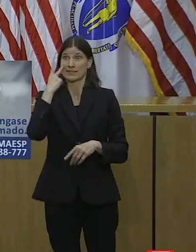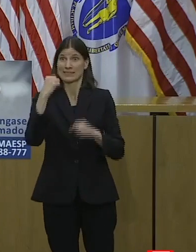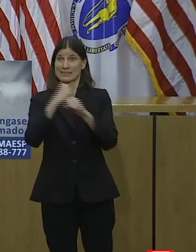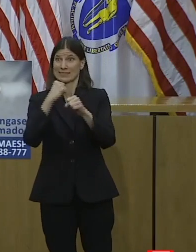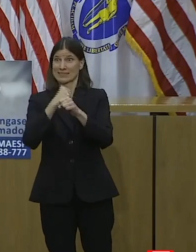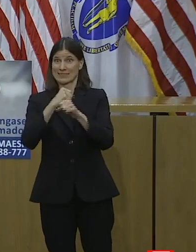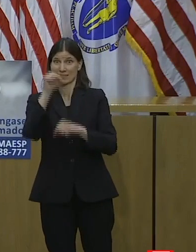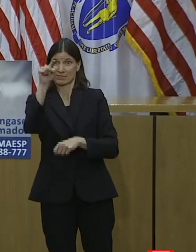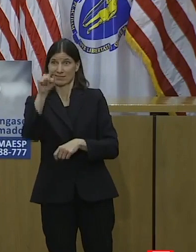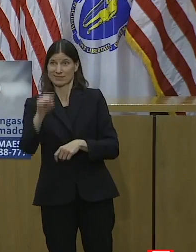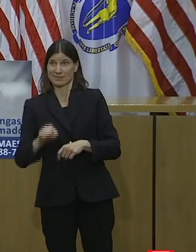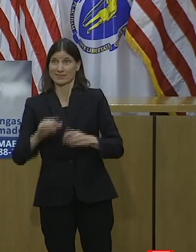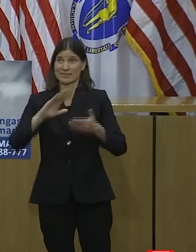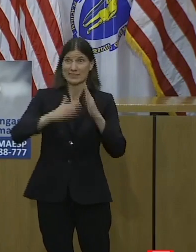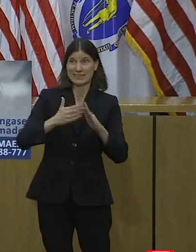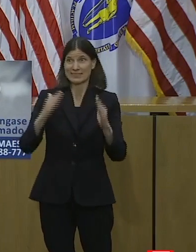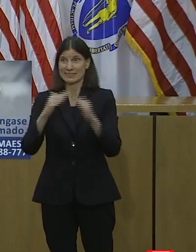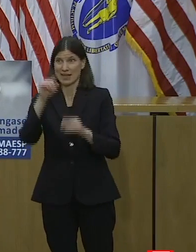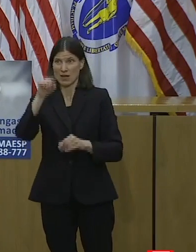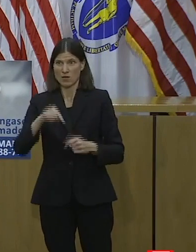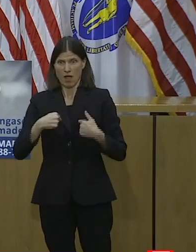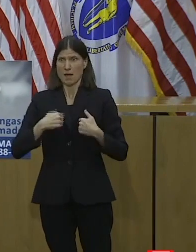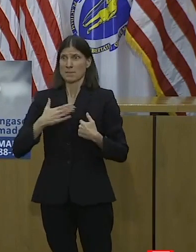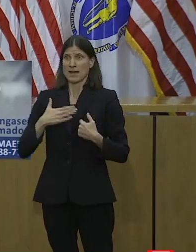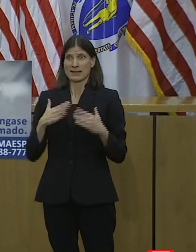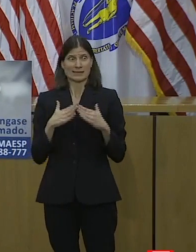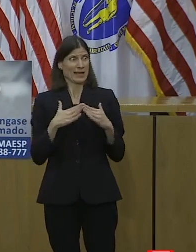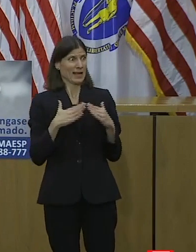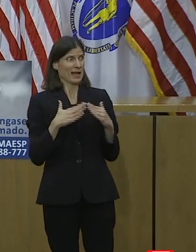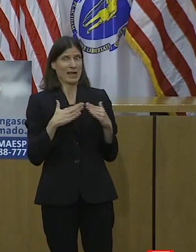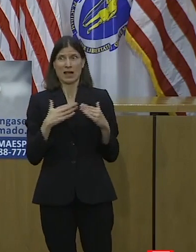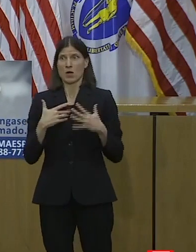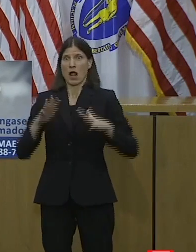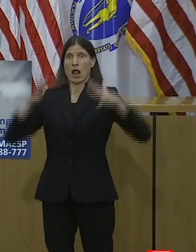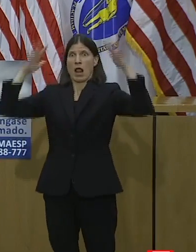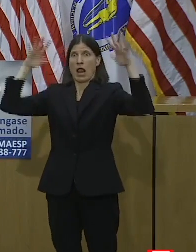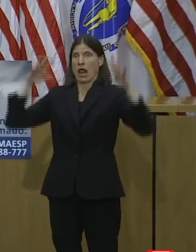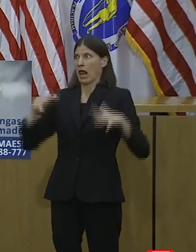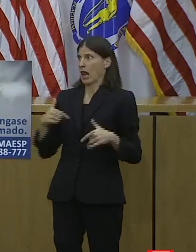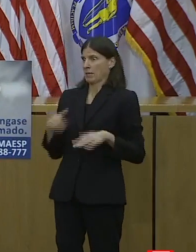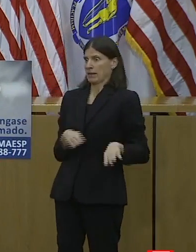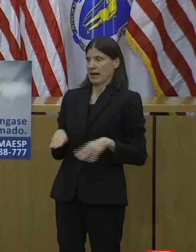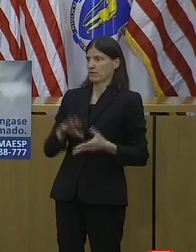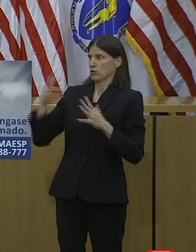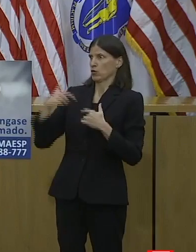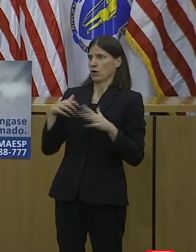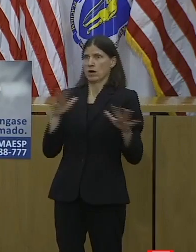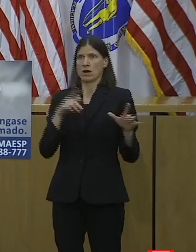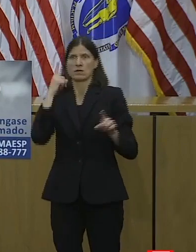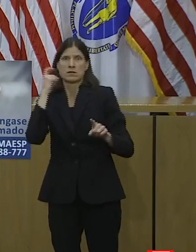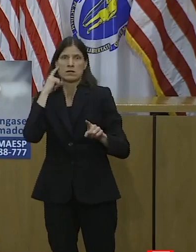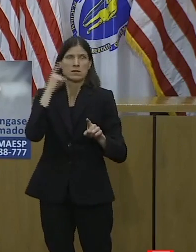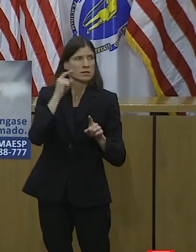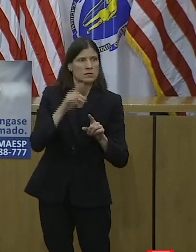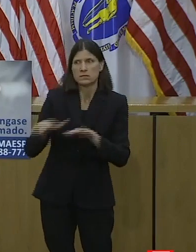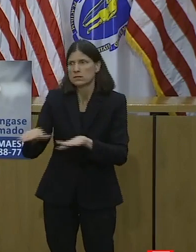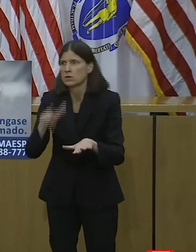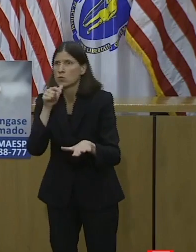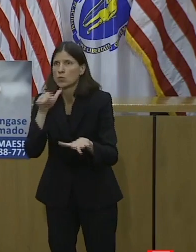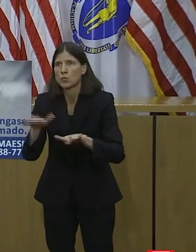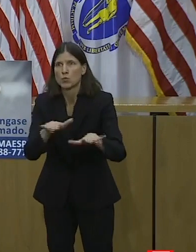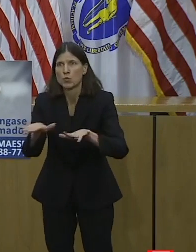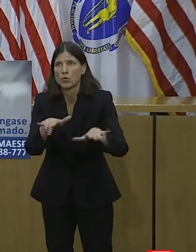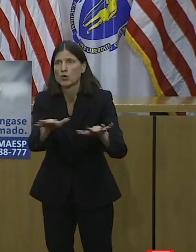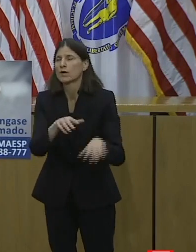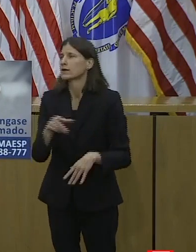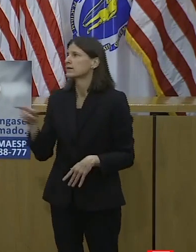state, we continue to emphasize the need for individuals, that all of us have our obligations and